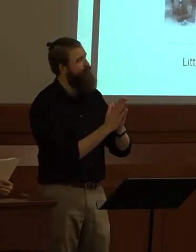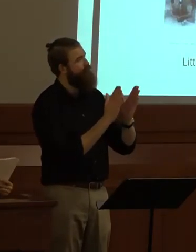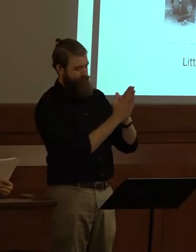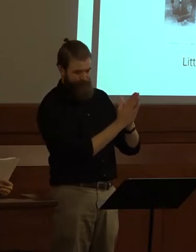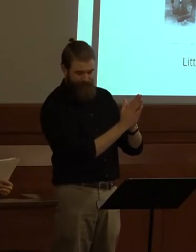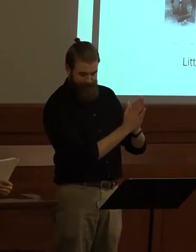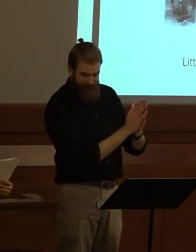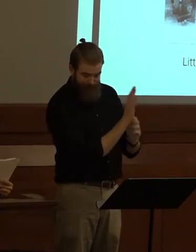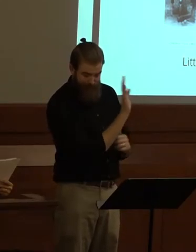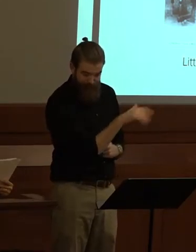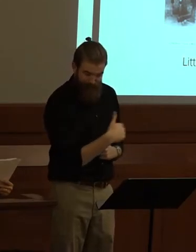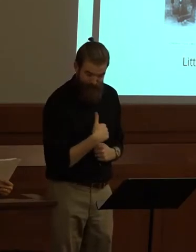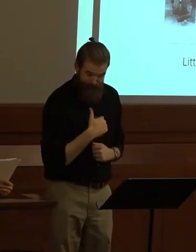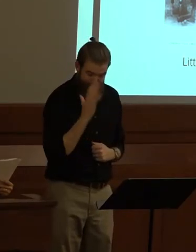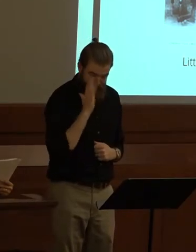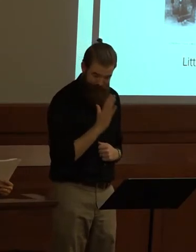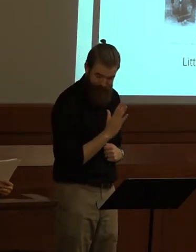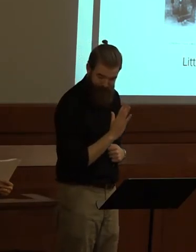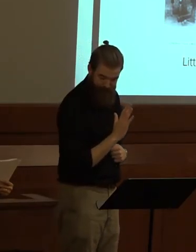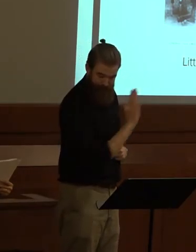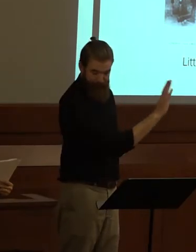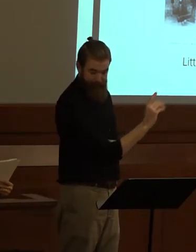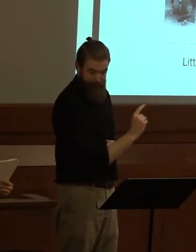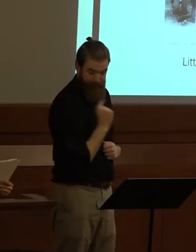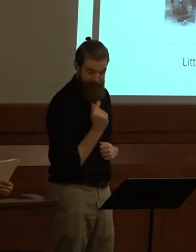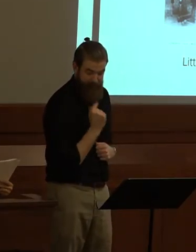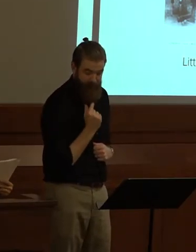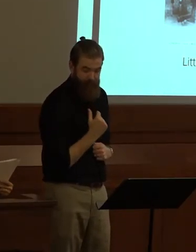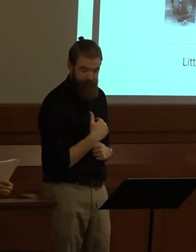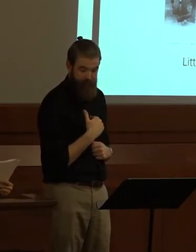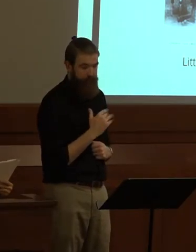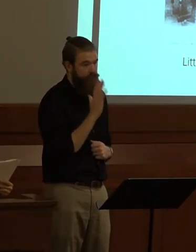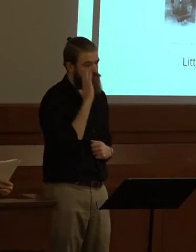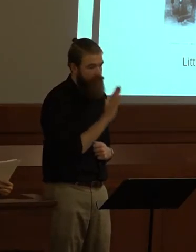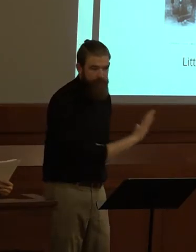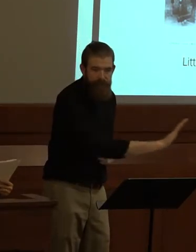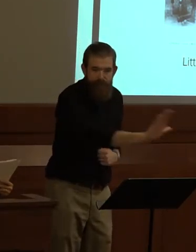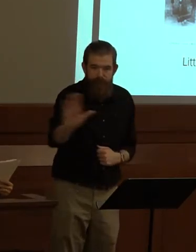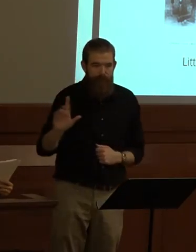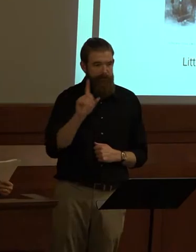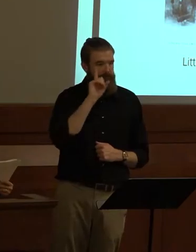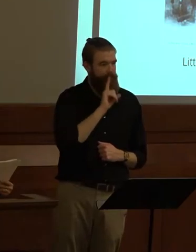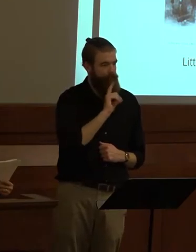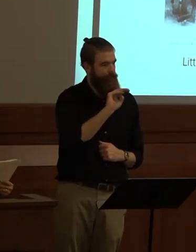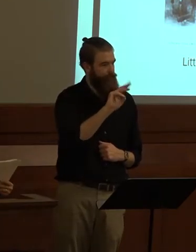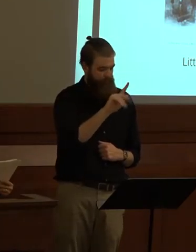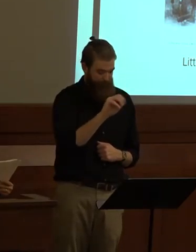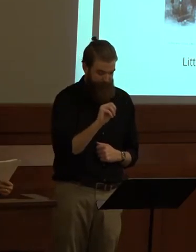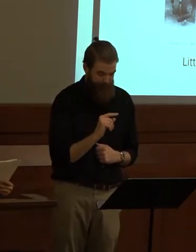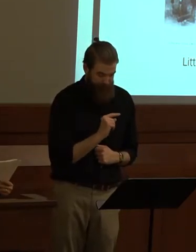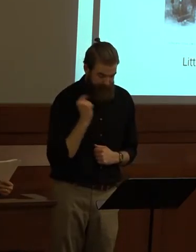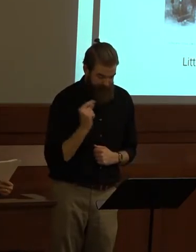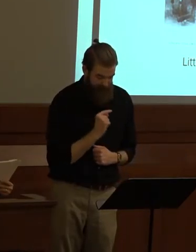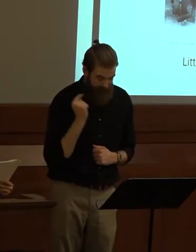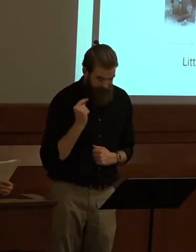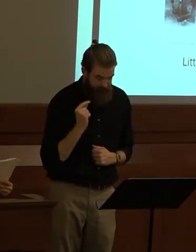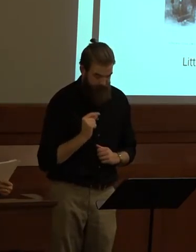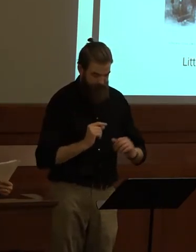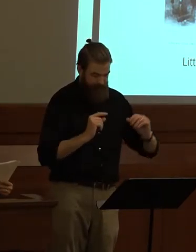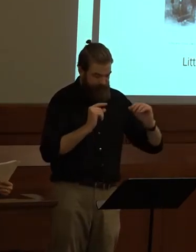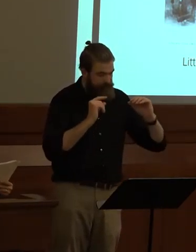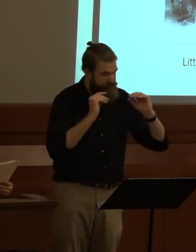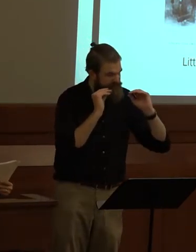"Dear Lord, I will be your priest. I will also be the deaf mute's priest. Teach them your commandments and